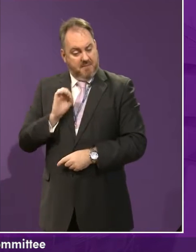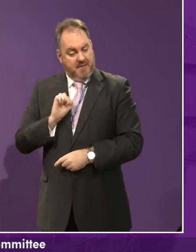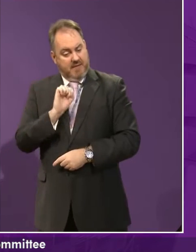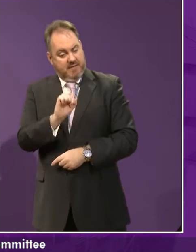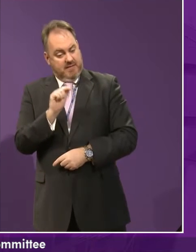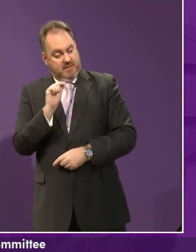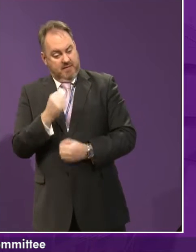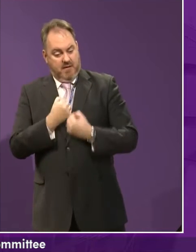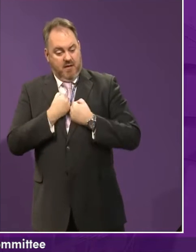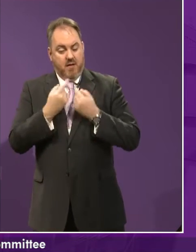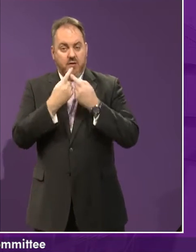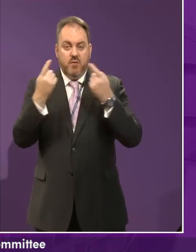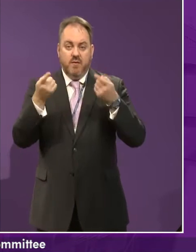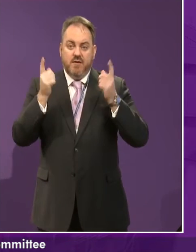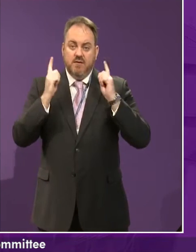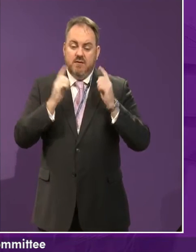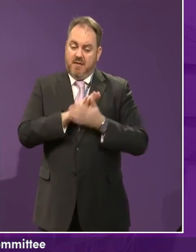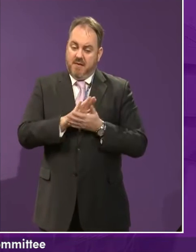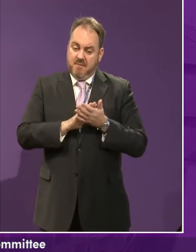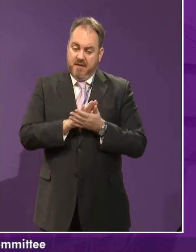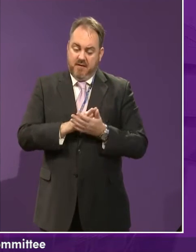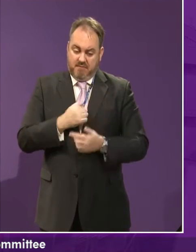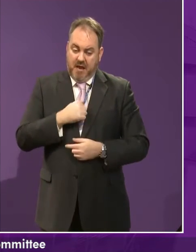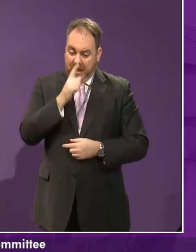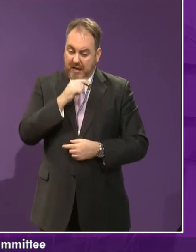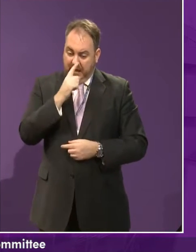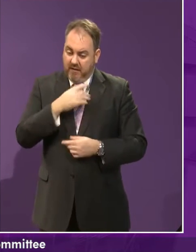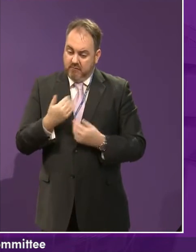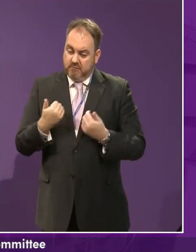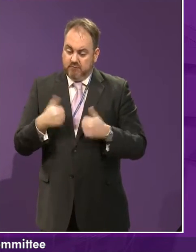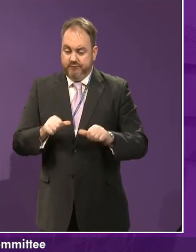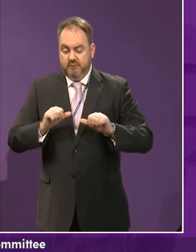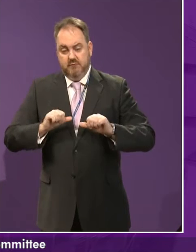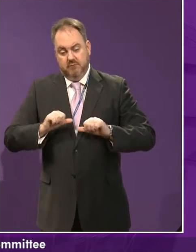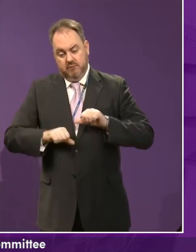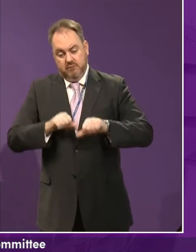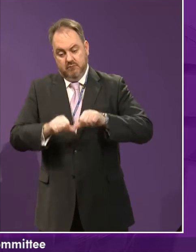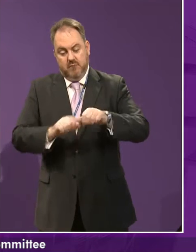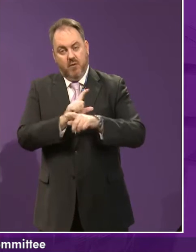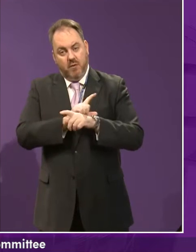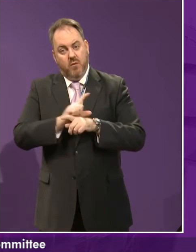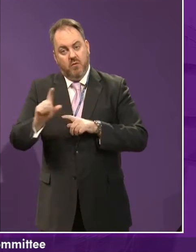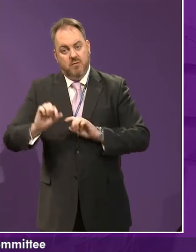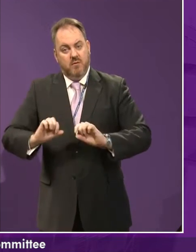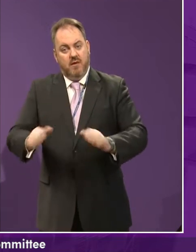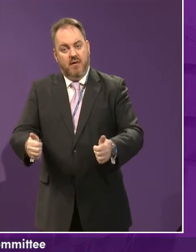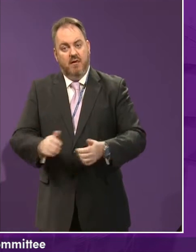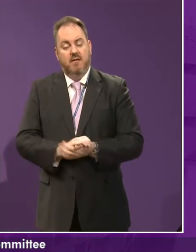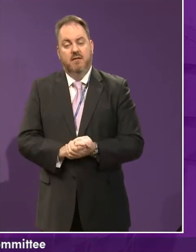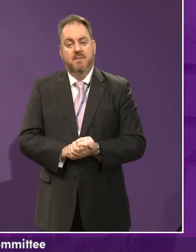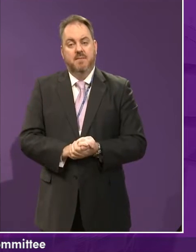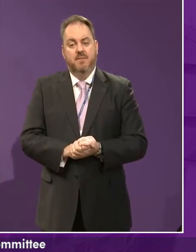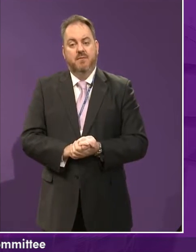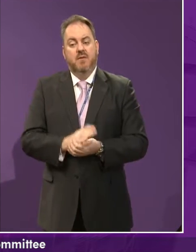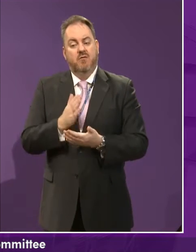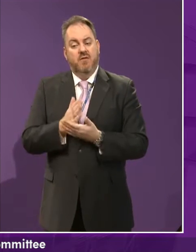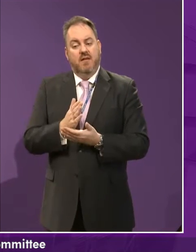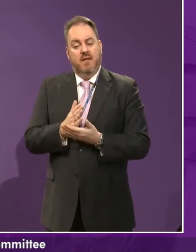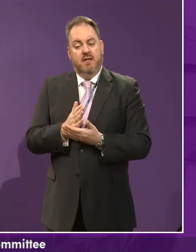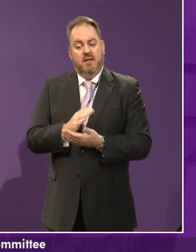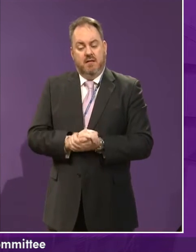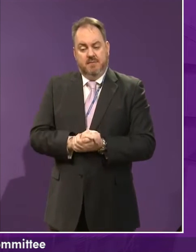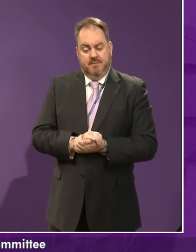that he would have had the necessary support in place. So illustrating